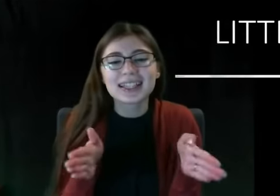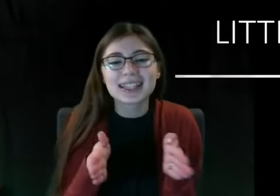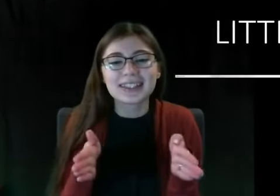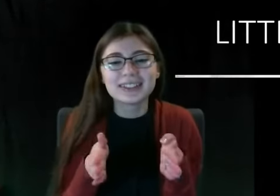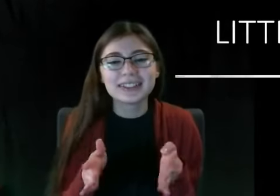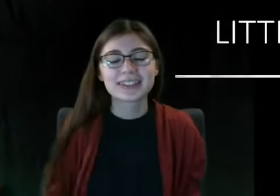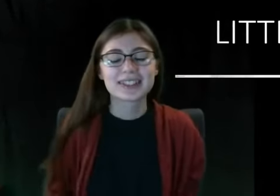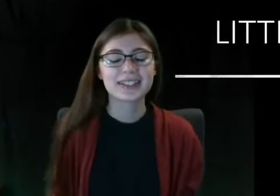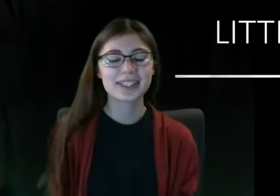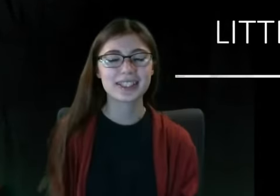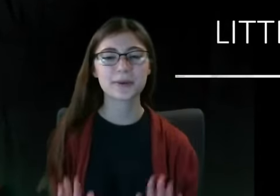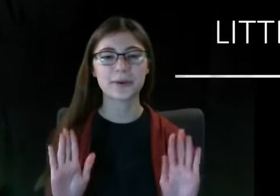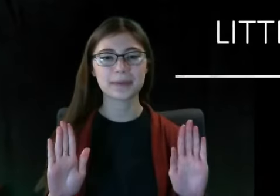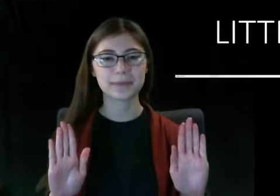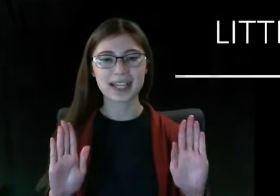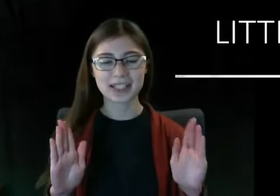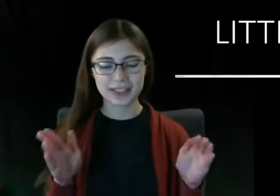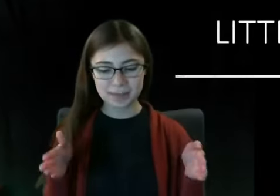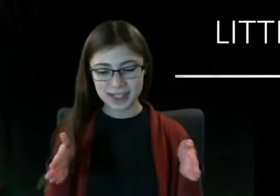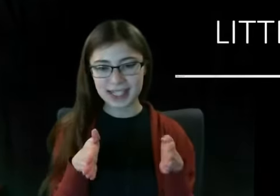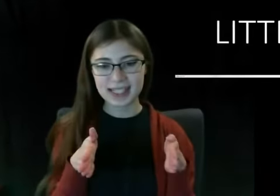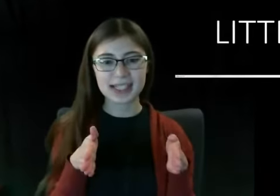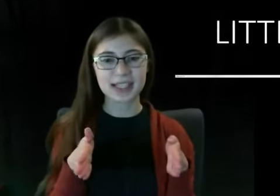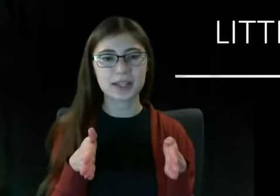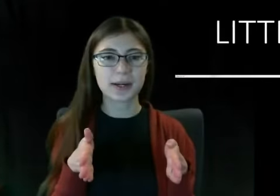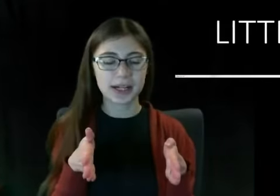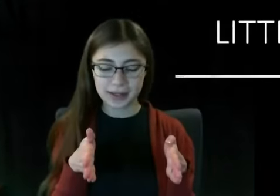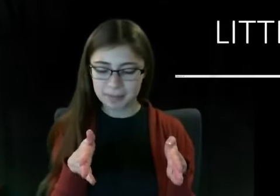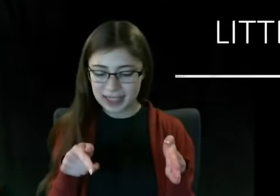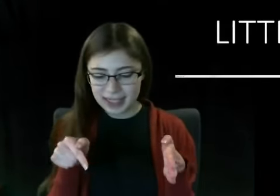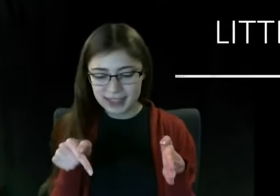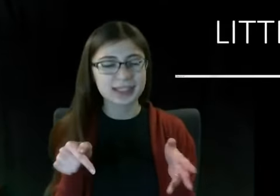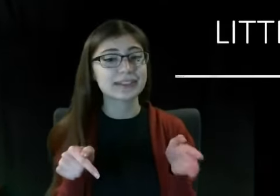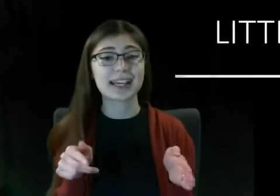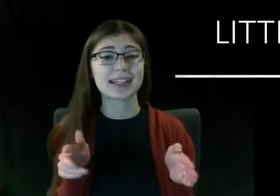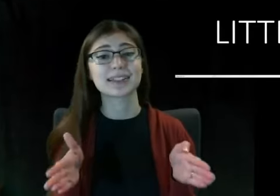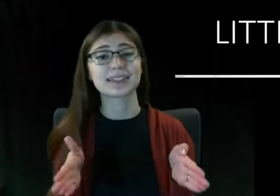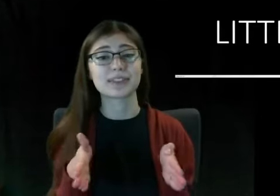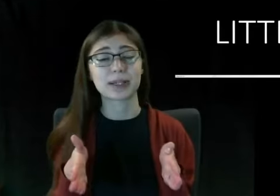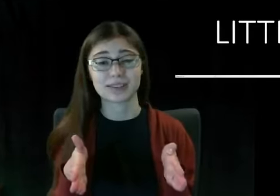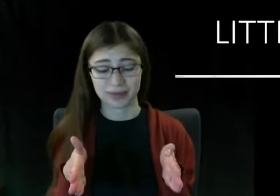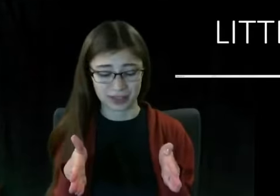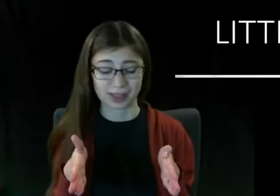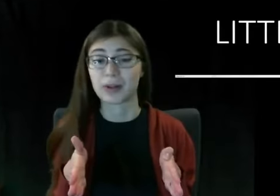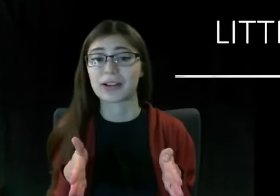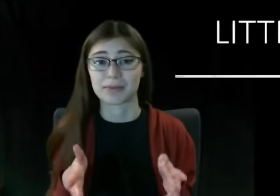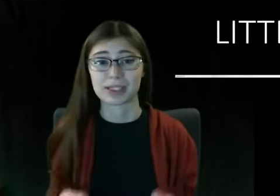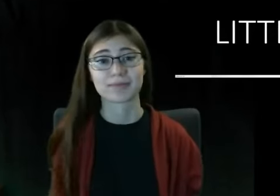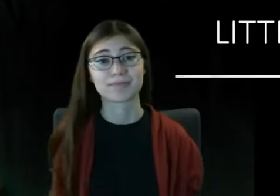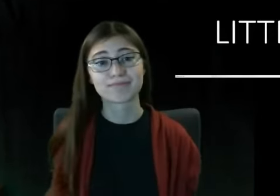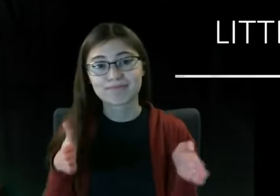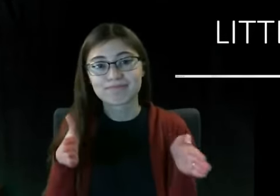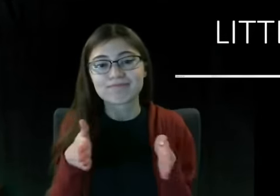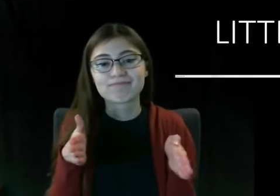Little. 2 open B hand shapes, and it's like you are patting the little head and the little butt of a small hamster.